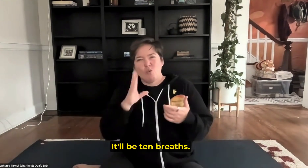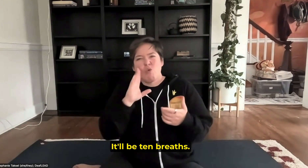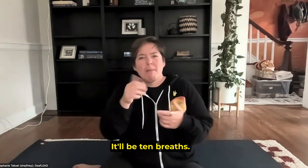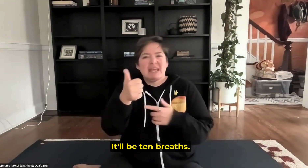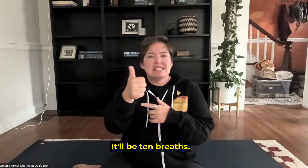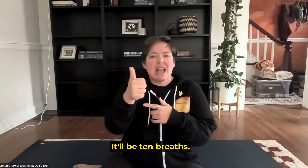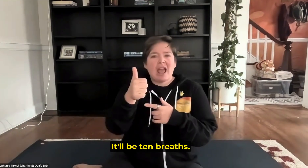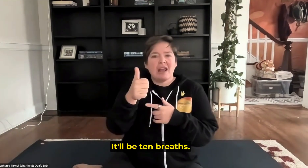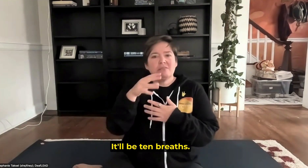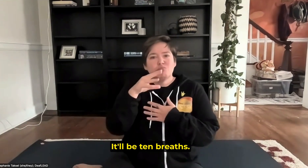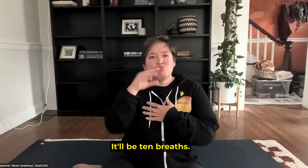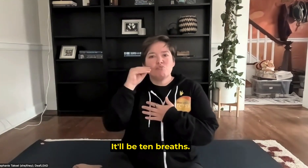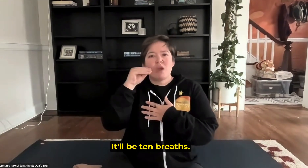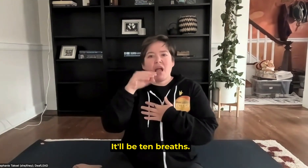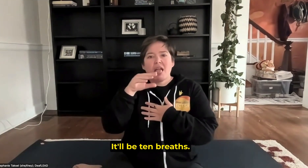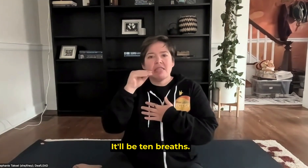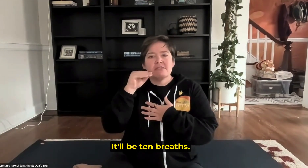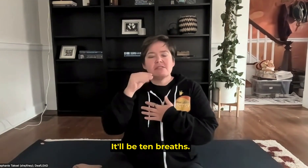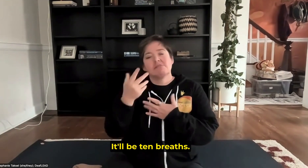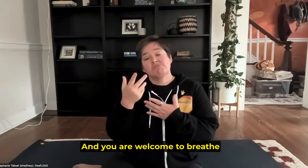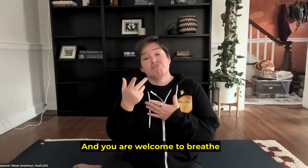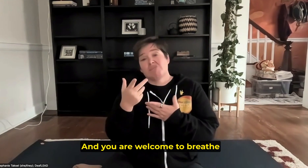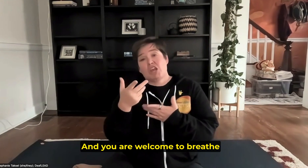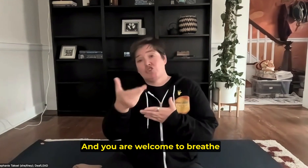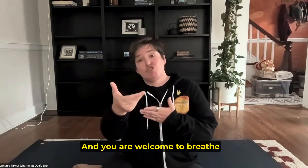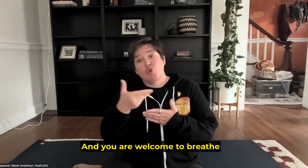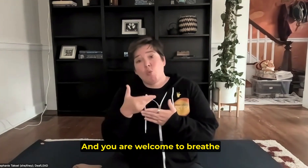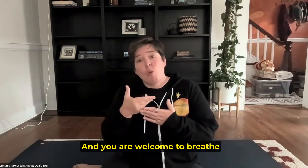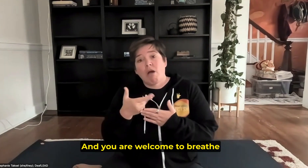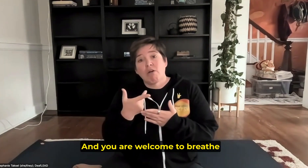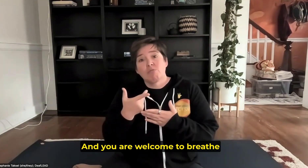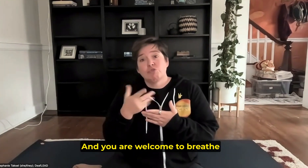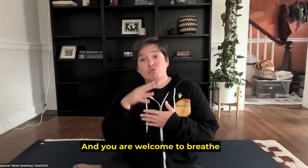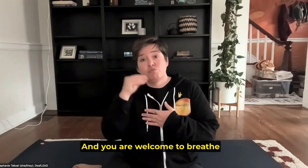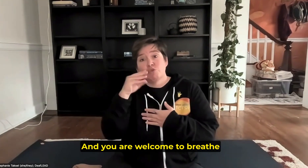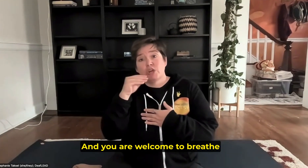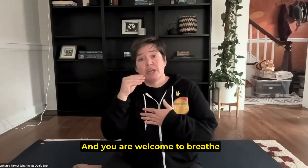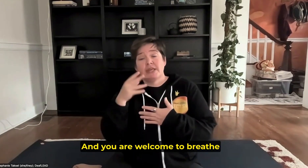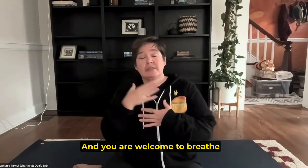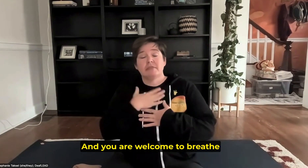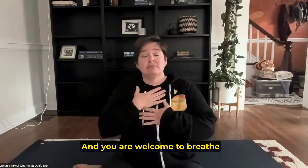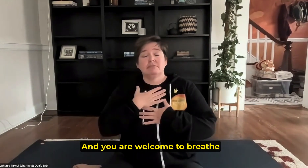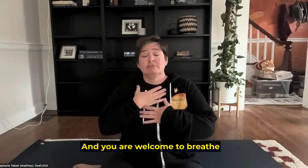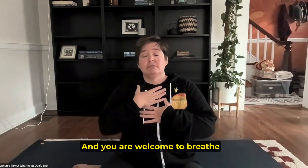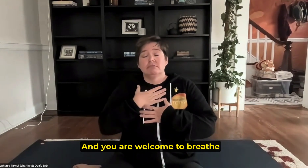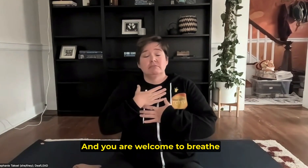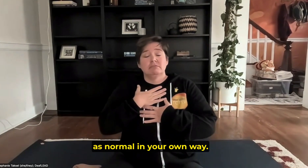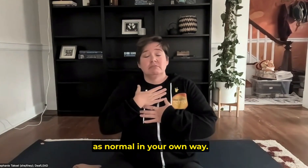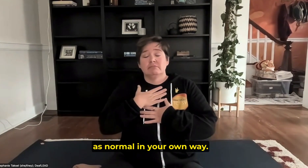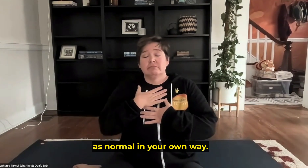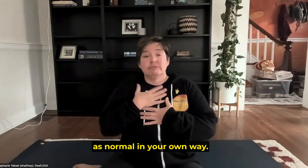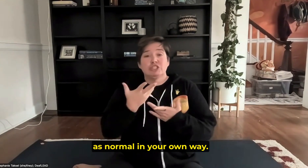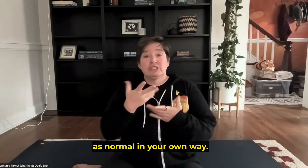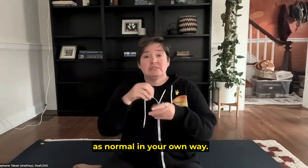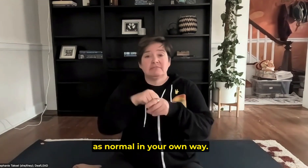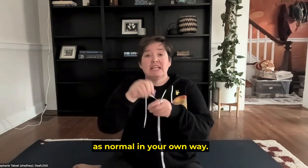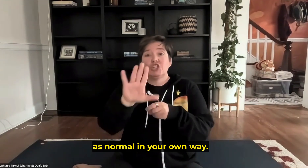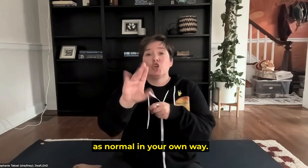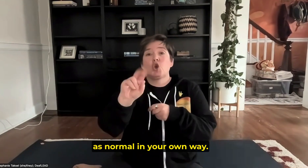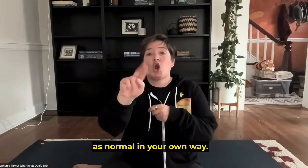It'll be 10 breaths, and you are welcome to breathe as normal in your own